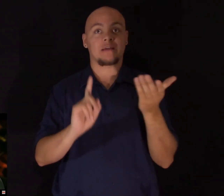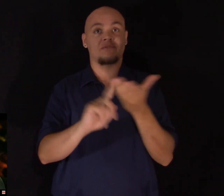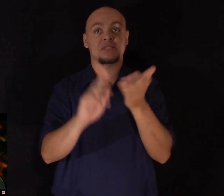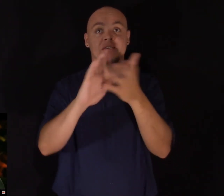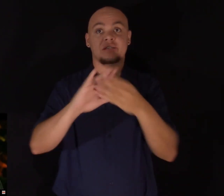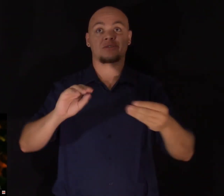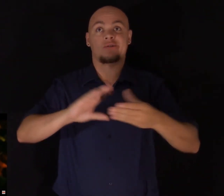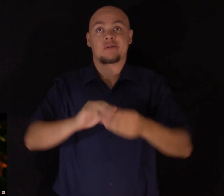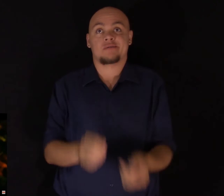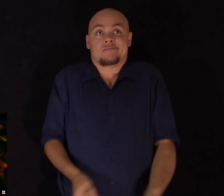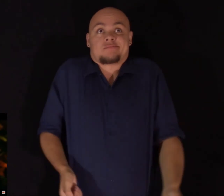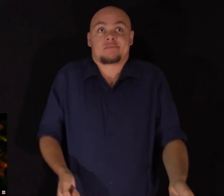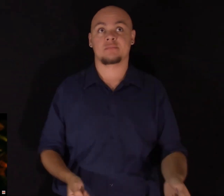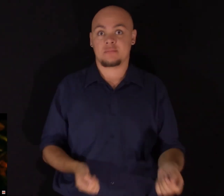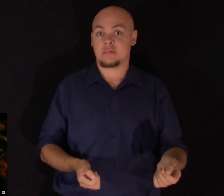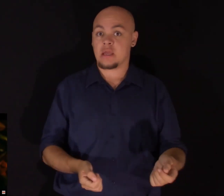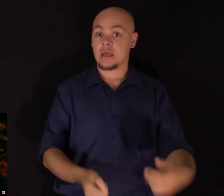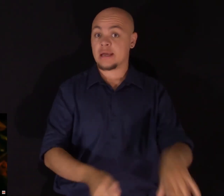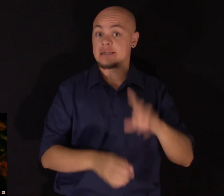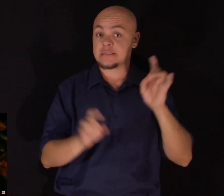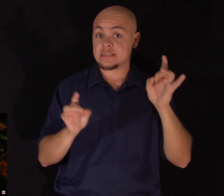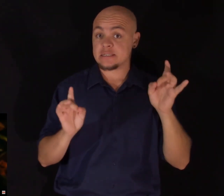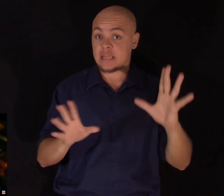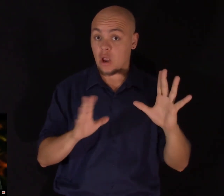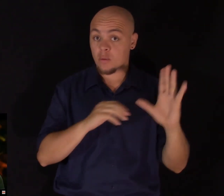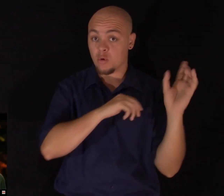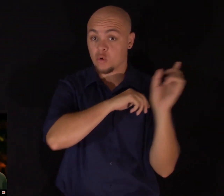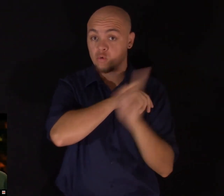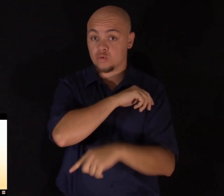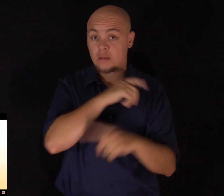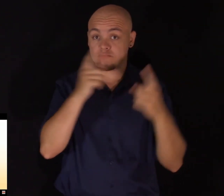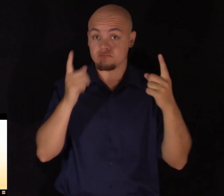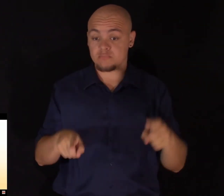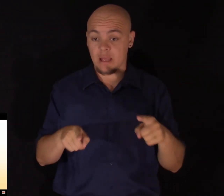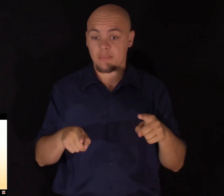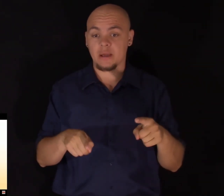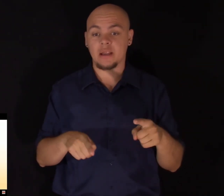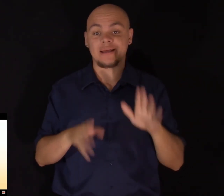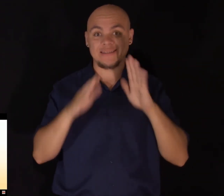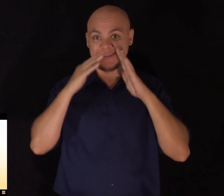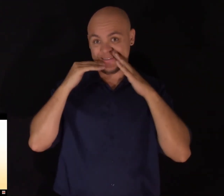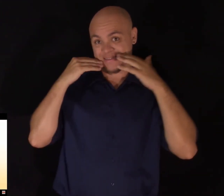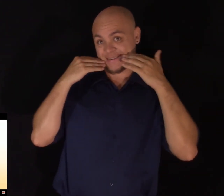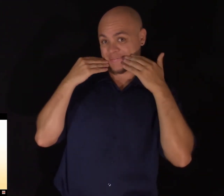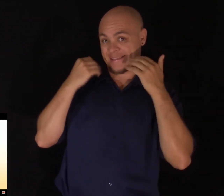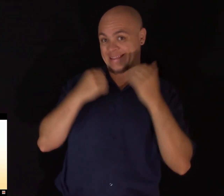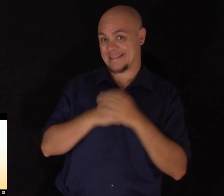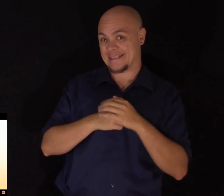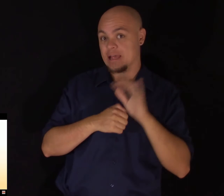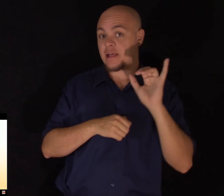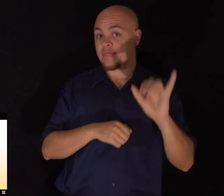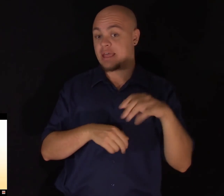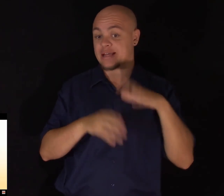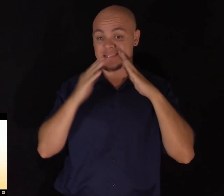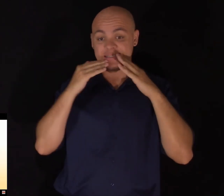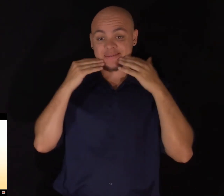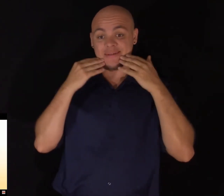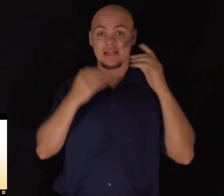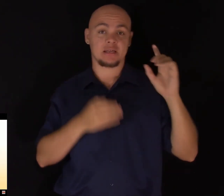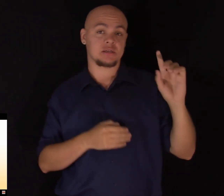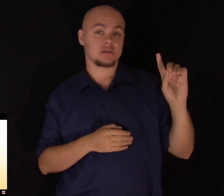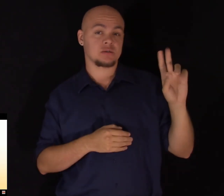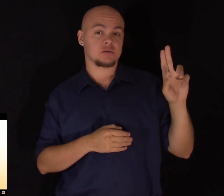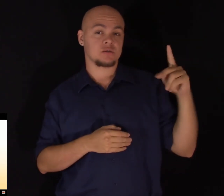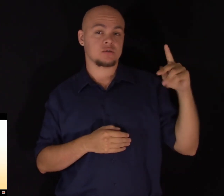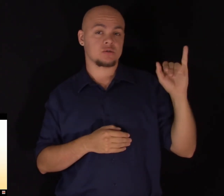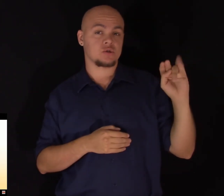commit terrible crimes, and we smile at the delight in getting away with it. Now, that smile is known in the trade as duping delight, and we're going to